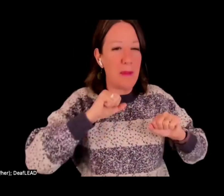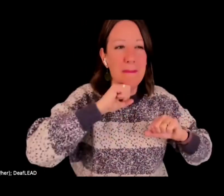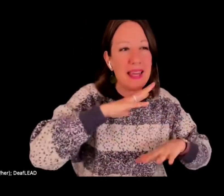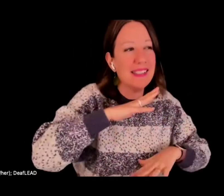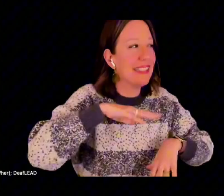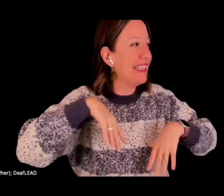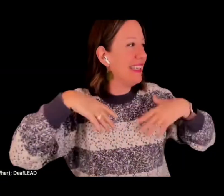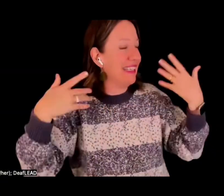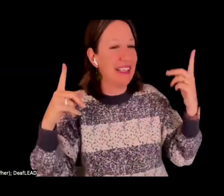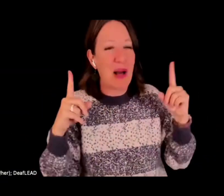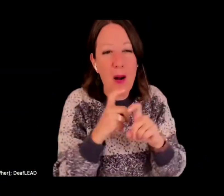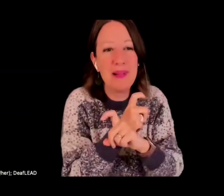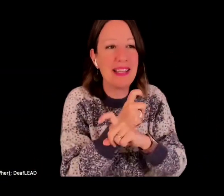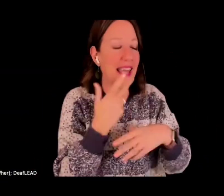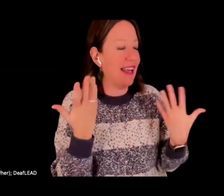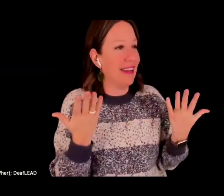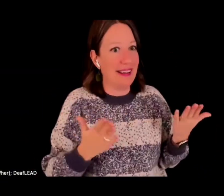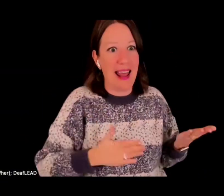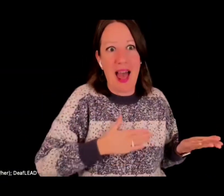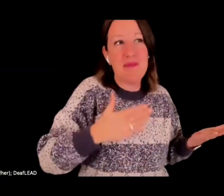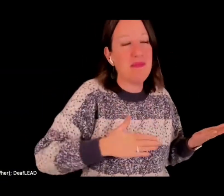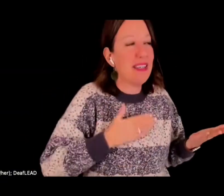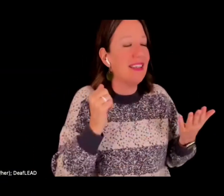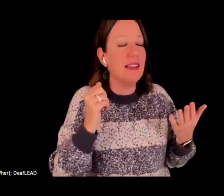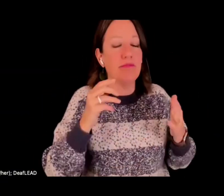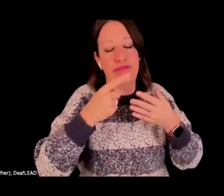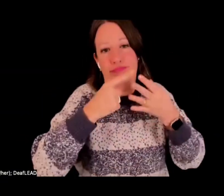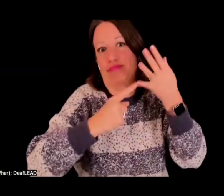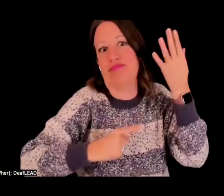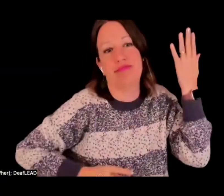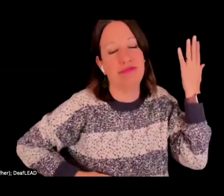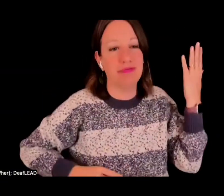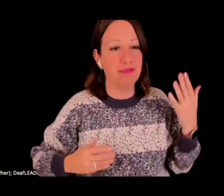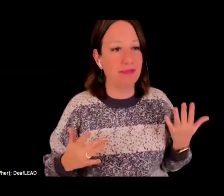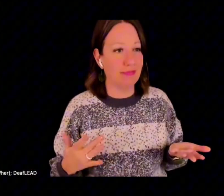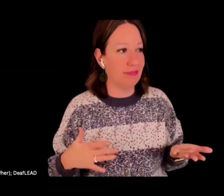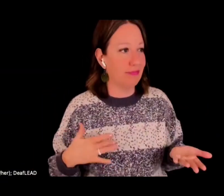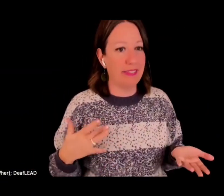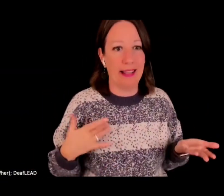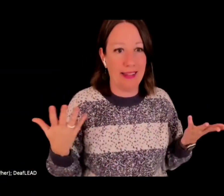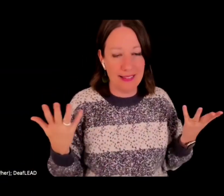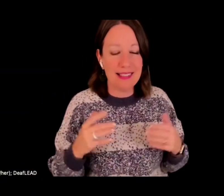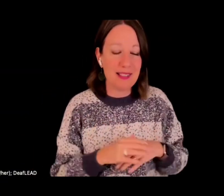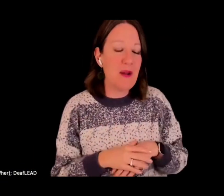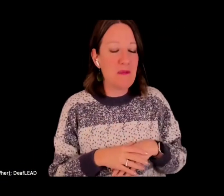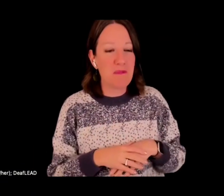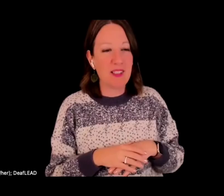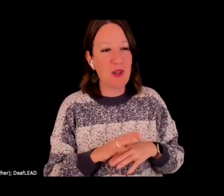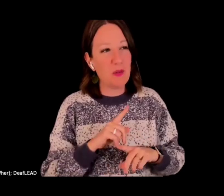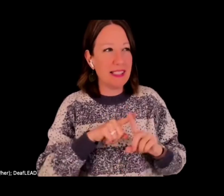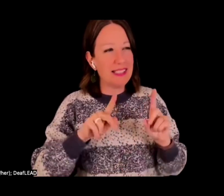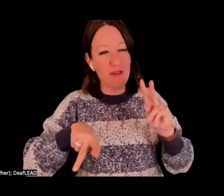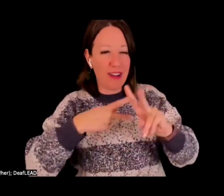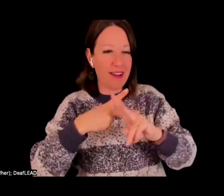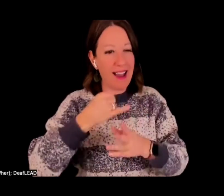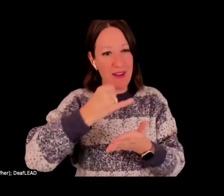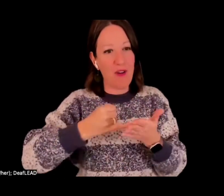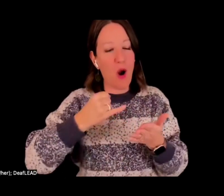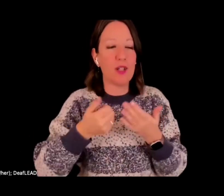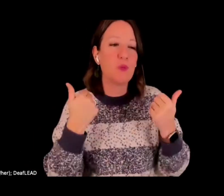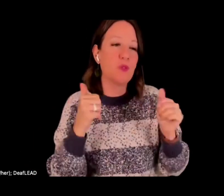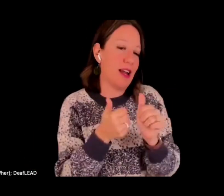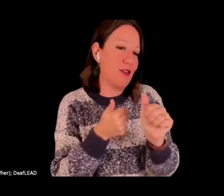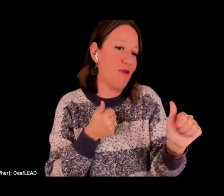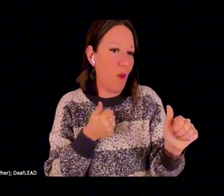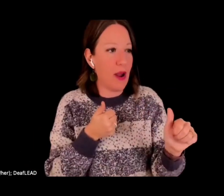sharing, because reflective art can feel messy, it can feel complicated, it can feel joyful, it could be a variety of things that could be felt while you're